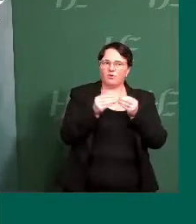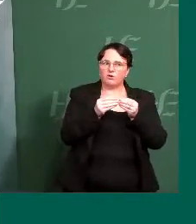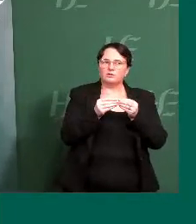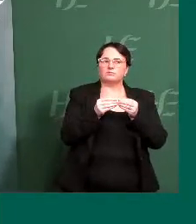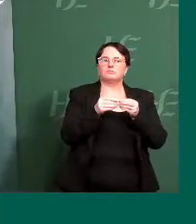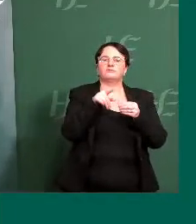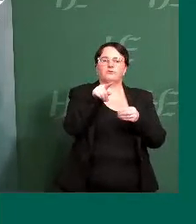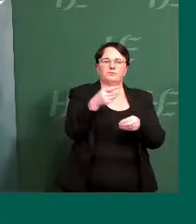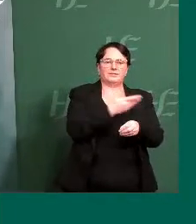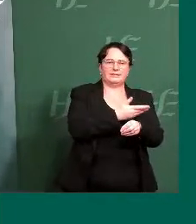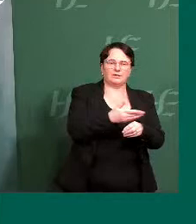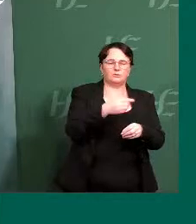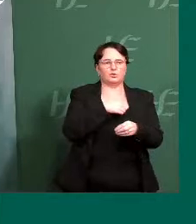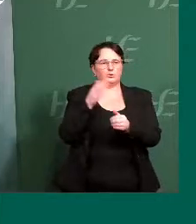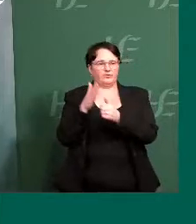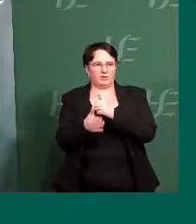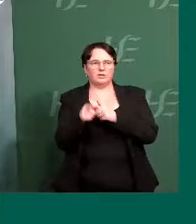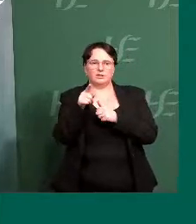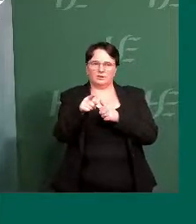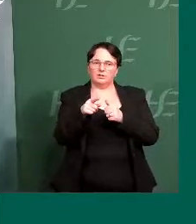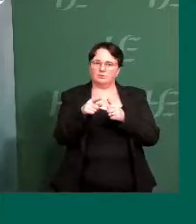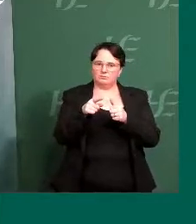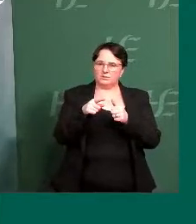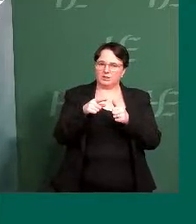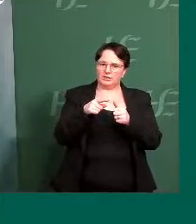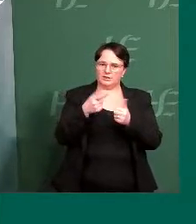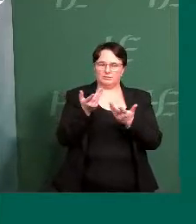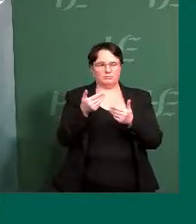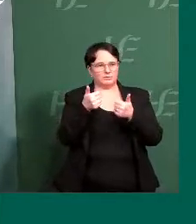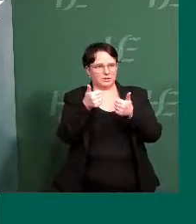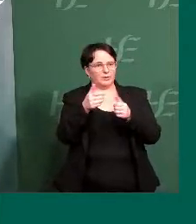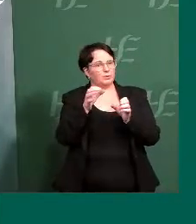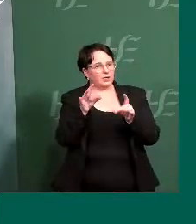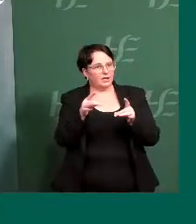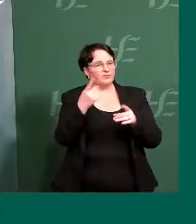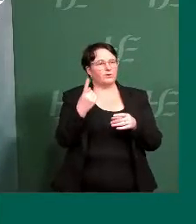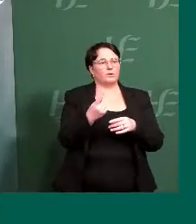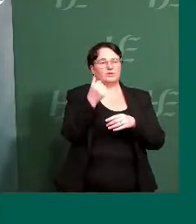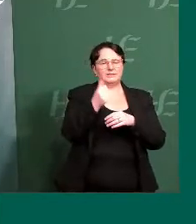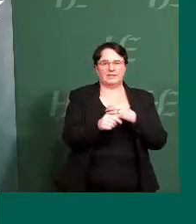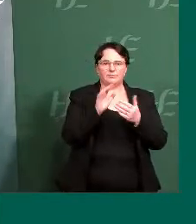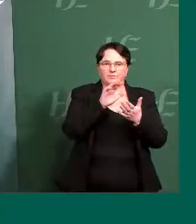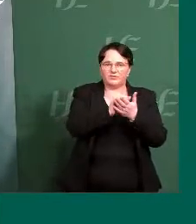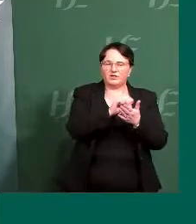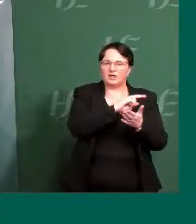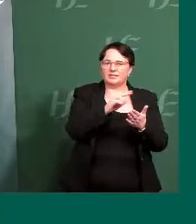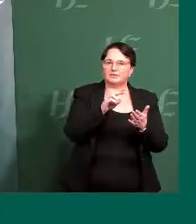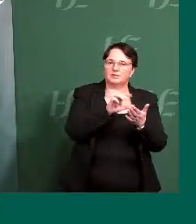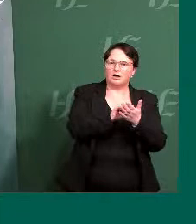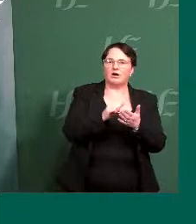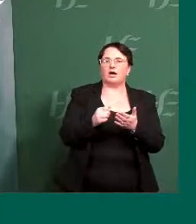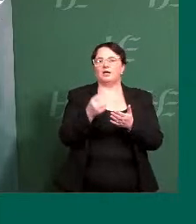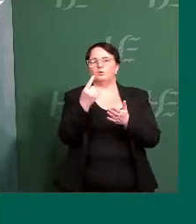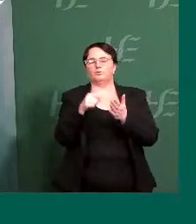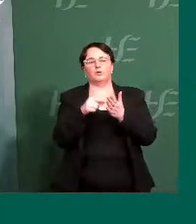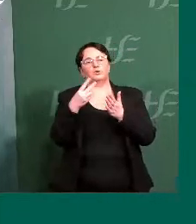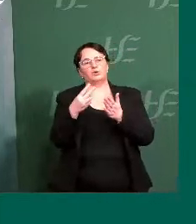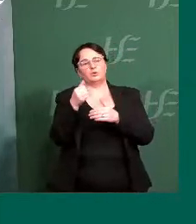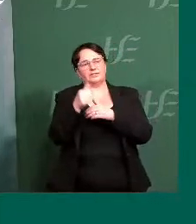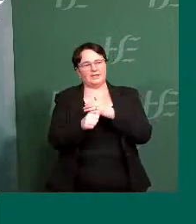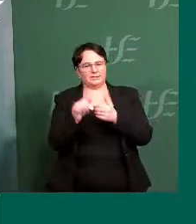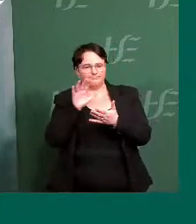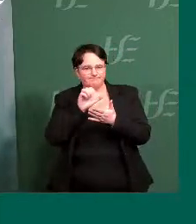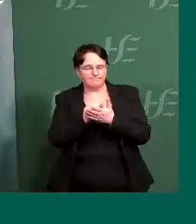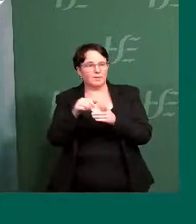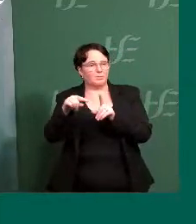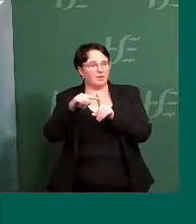result for people has improved substantially in recent weeks, down there to a day for not detected and 1.2 days for detected results.